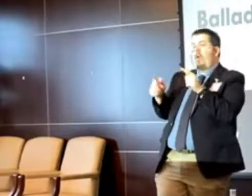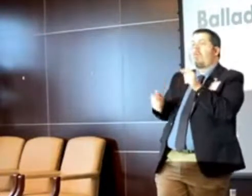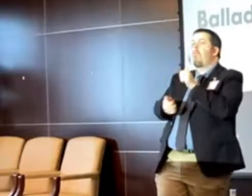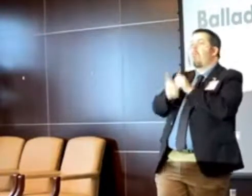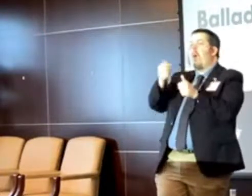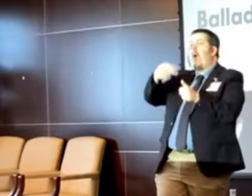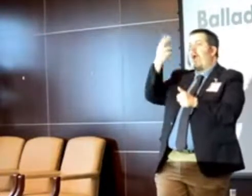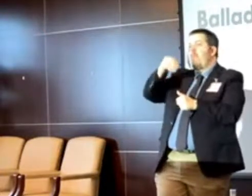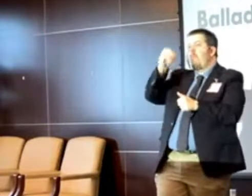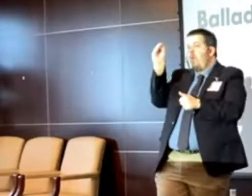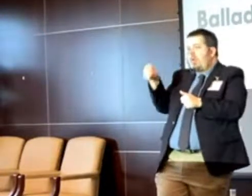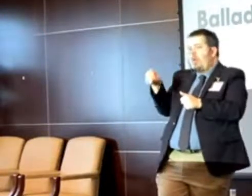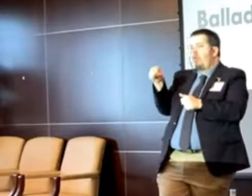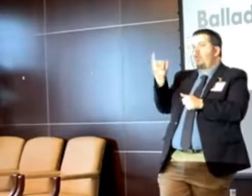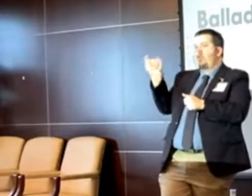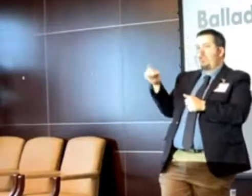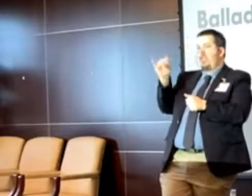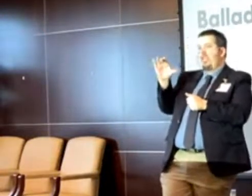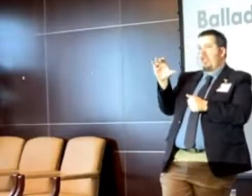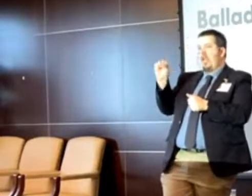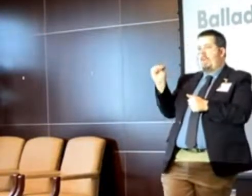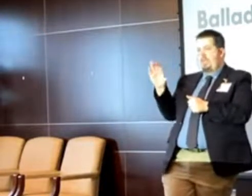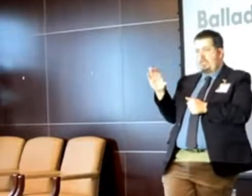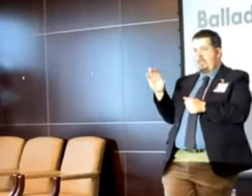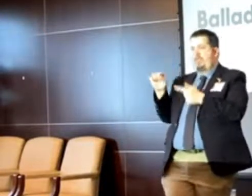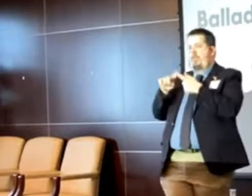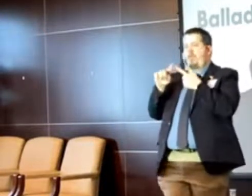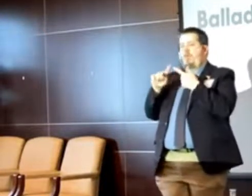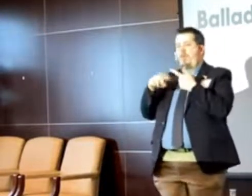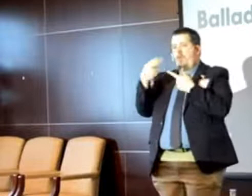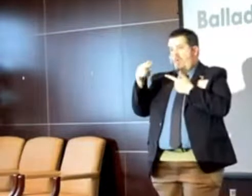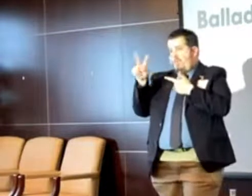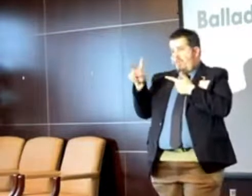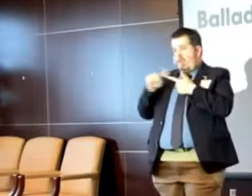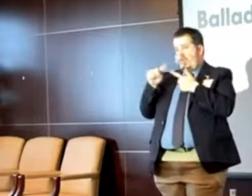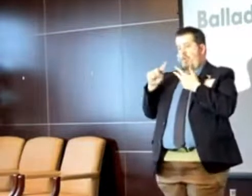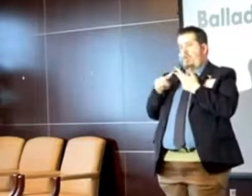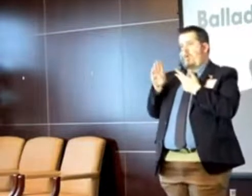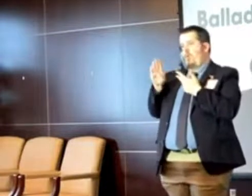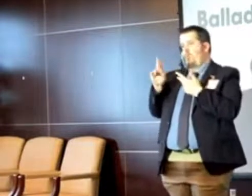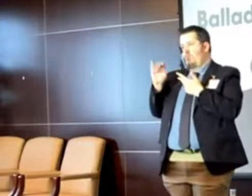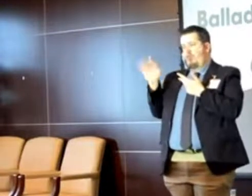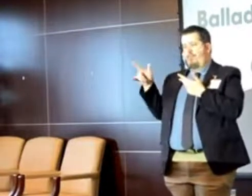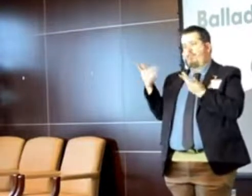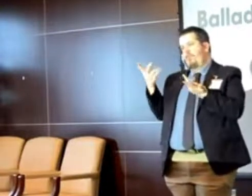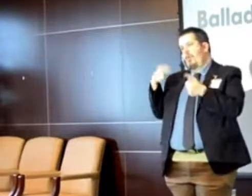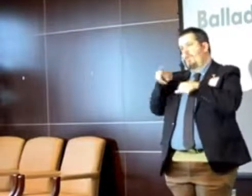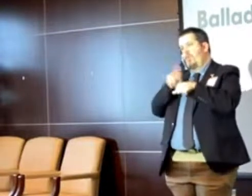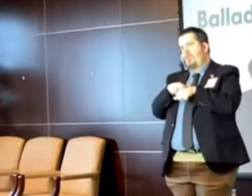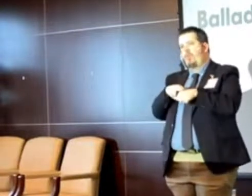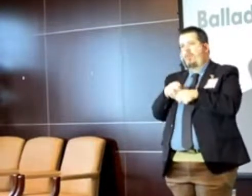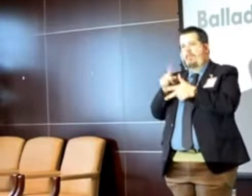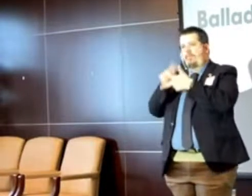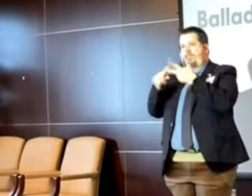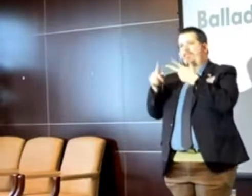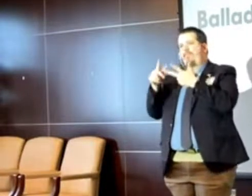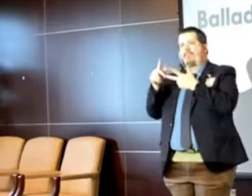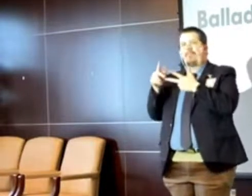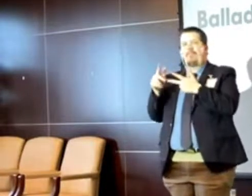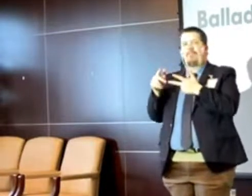the largest numbers are at Johnson City Medical Center, Holston Valley, and Bristol, which could be expected because those